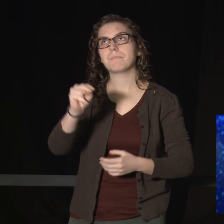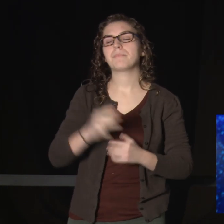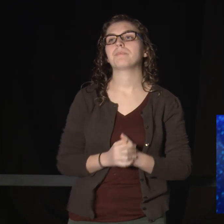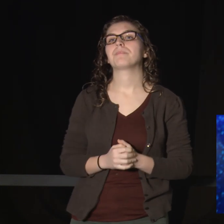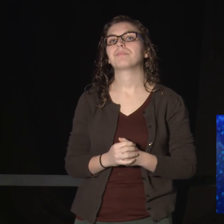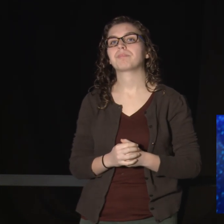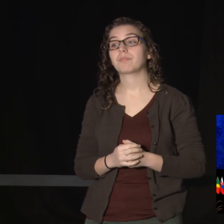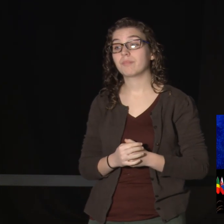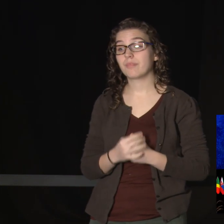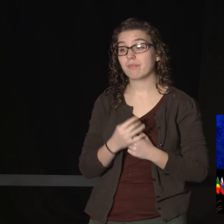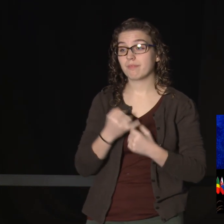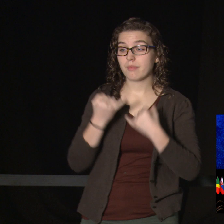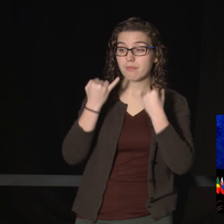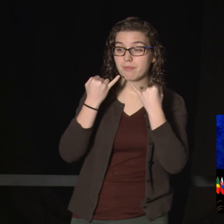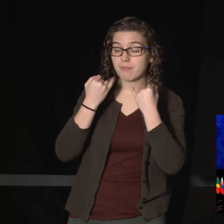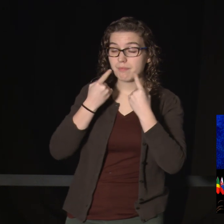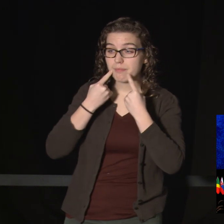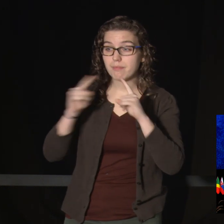And he finally locates the problem